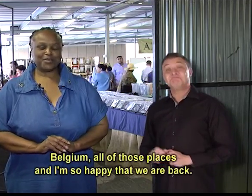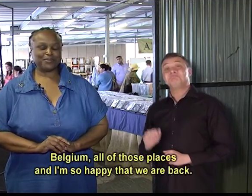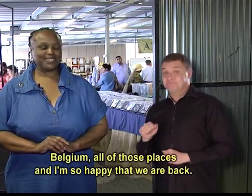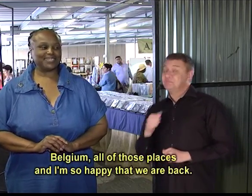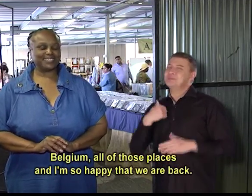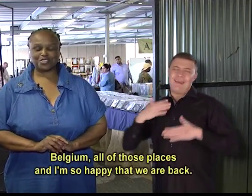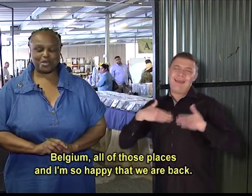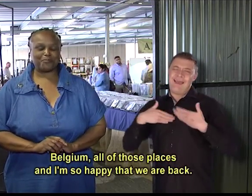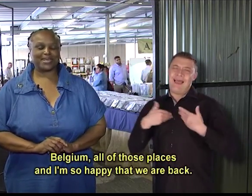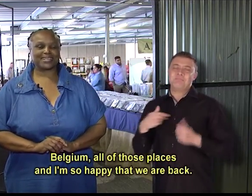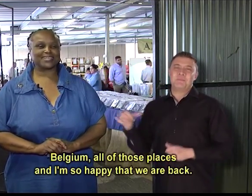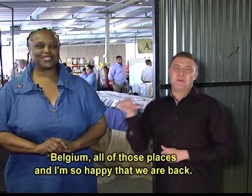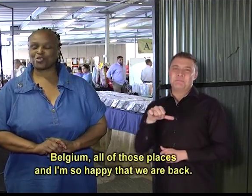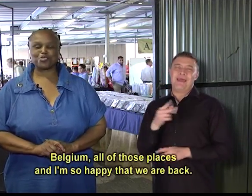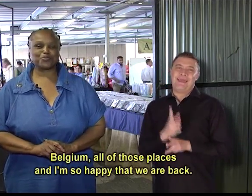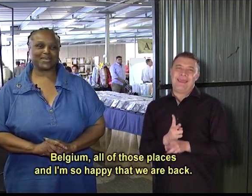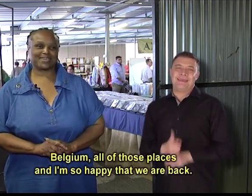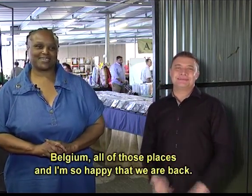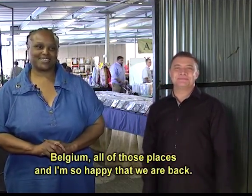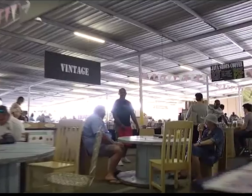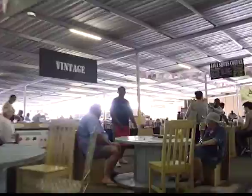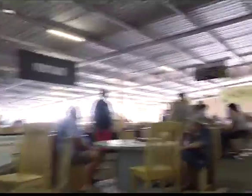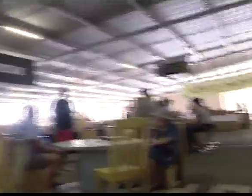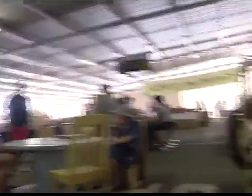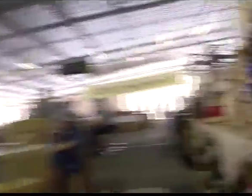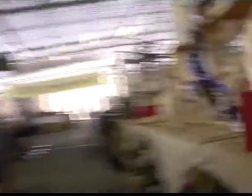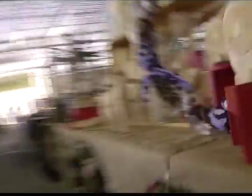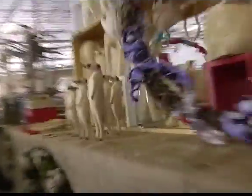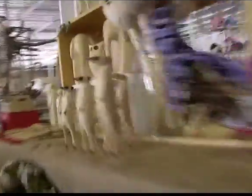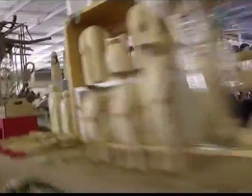I'm so happy that we are back to Rosebank.